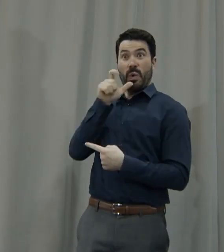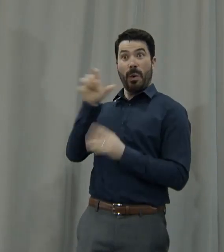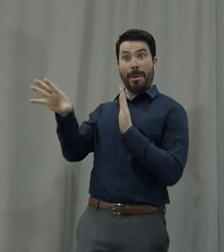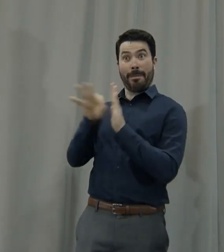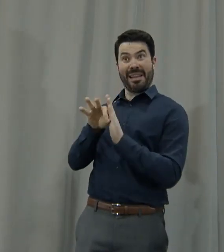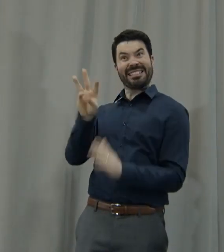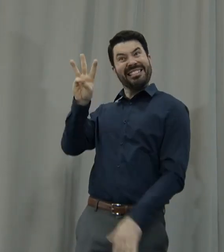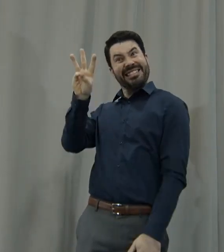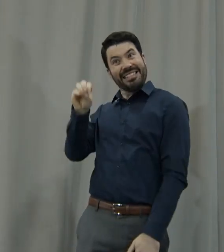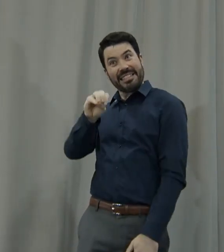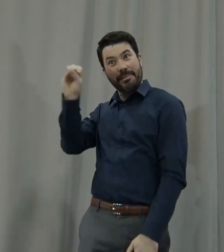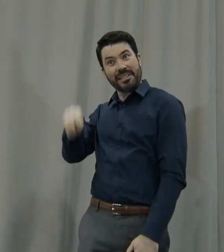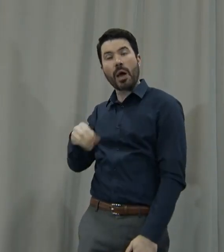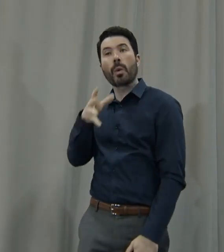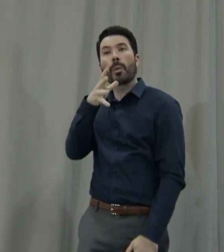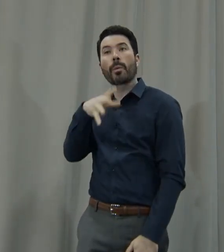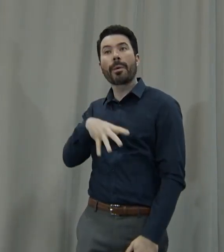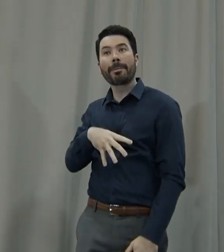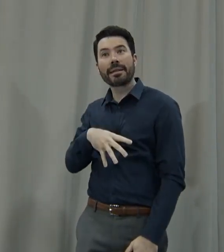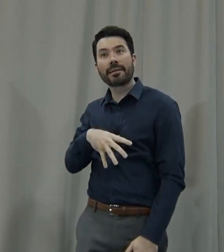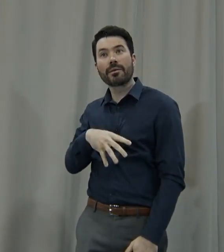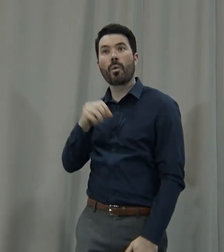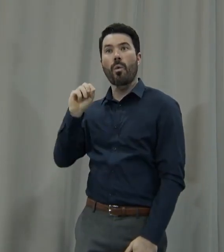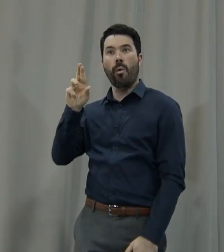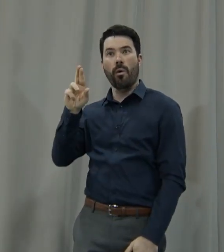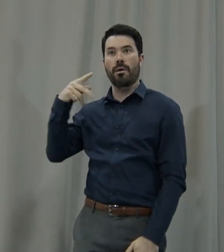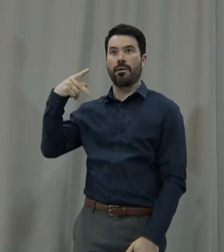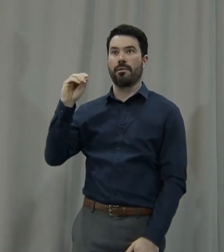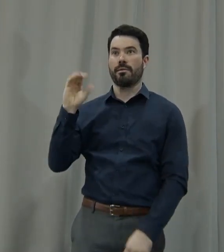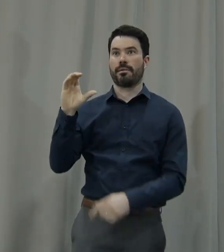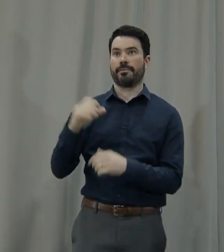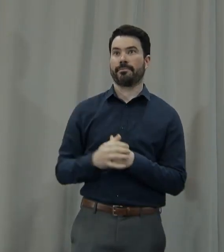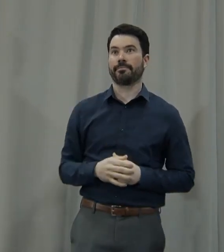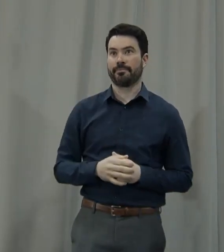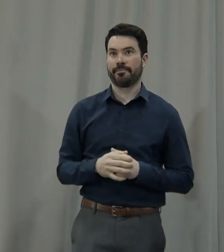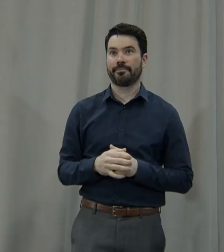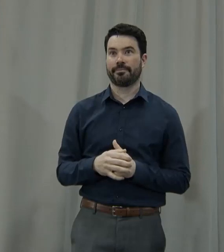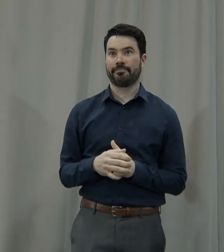are women or people of color.